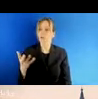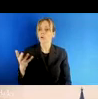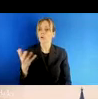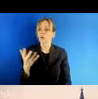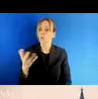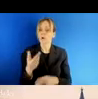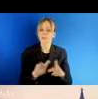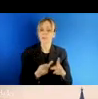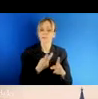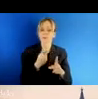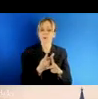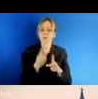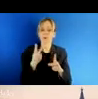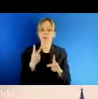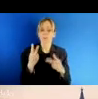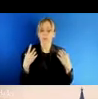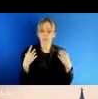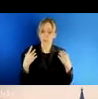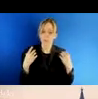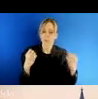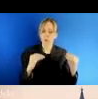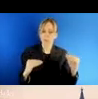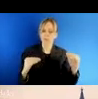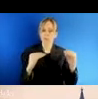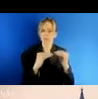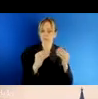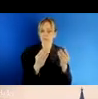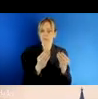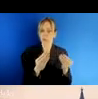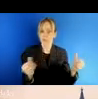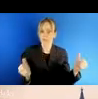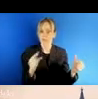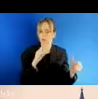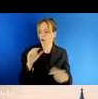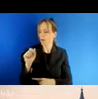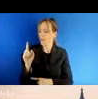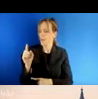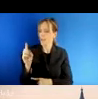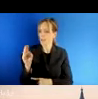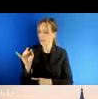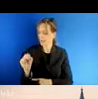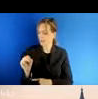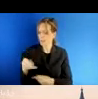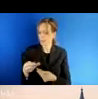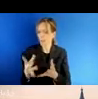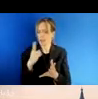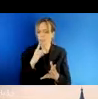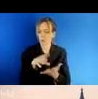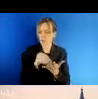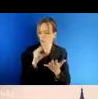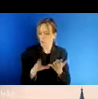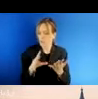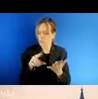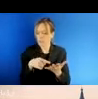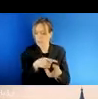remedies are administrators providing when a student has experienced prolonged disability discrimination during their academics at